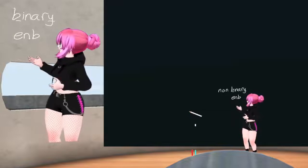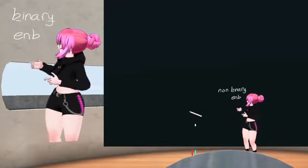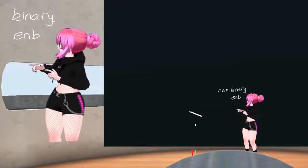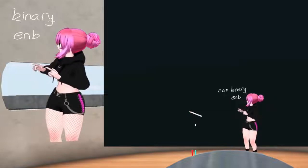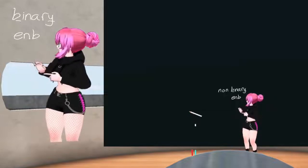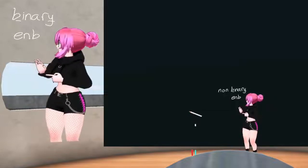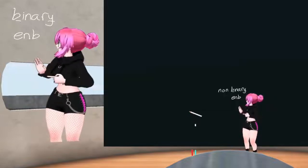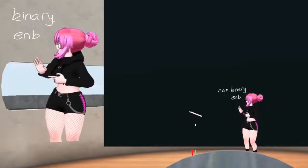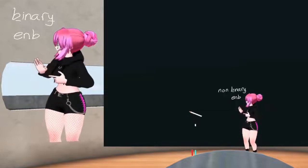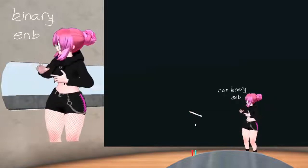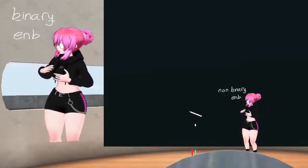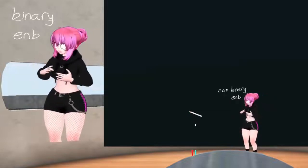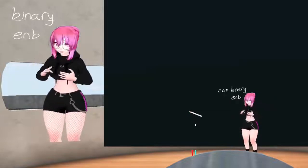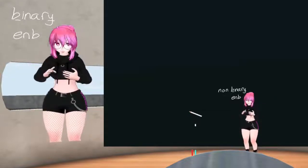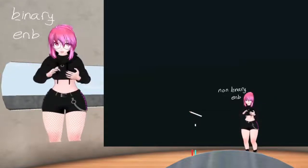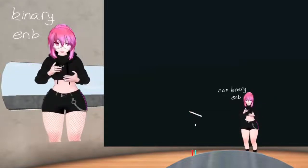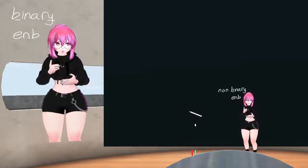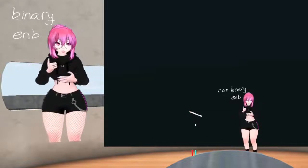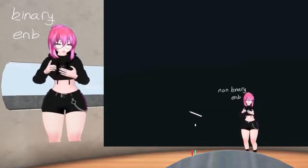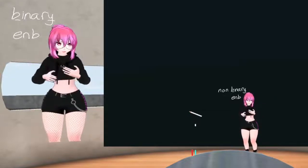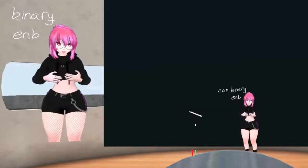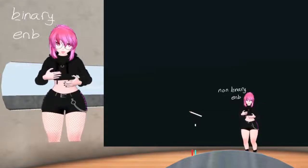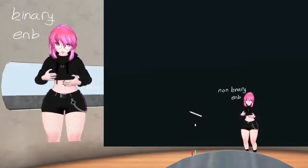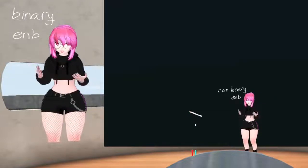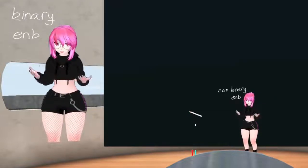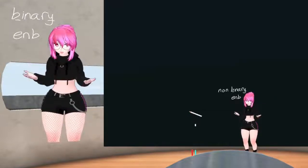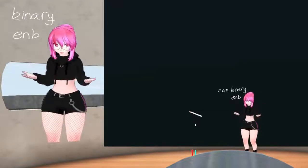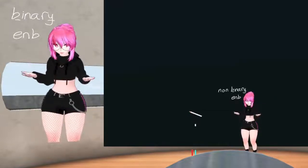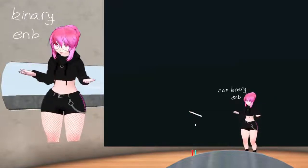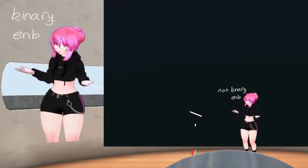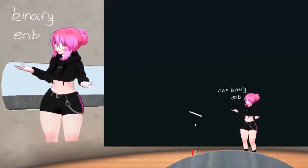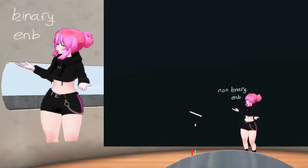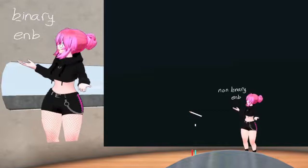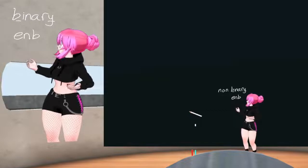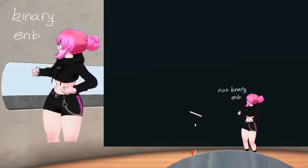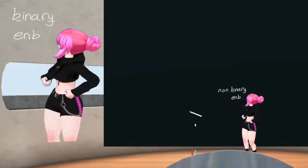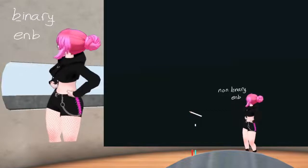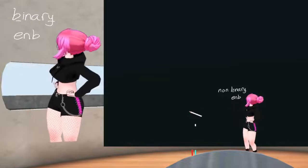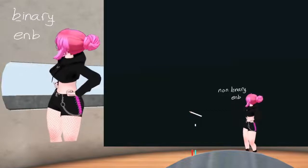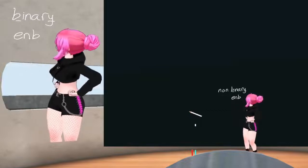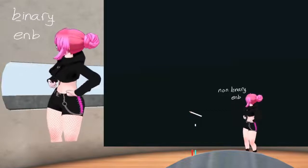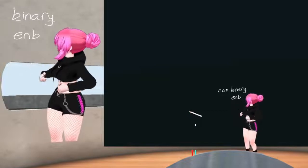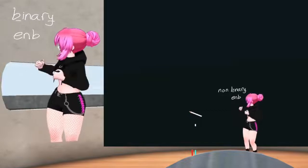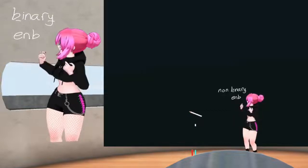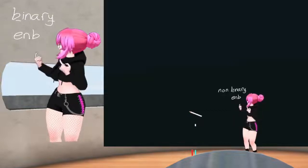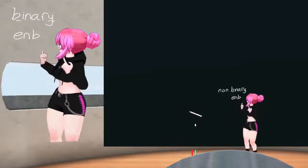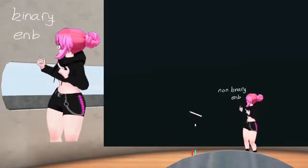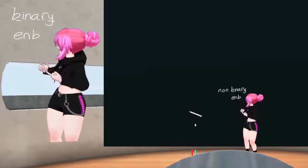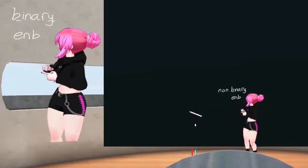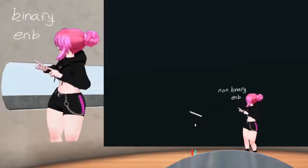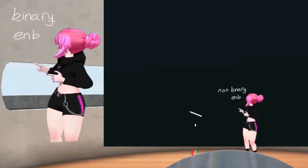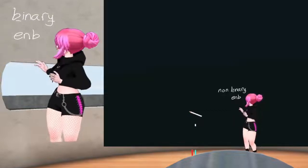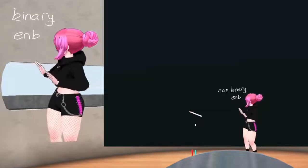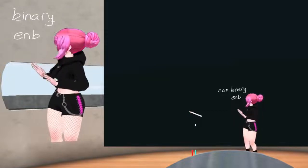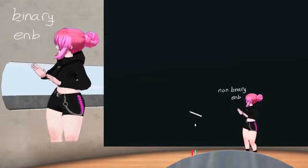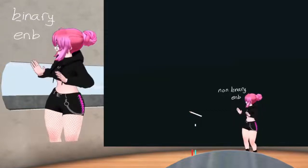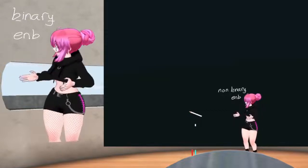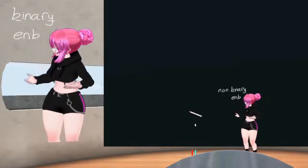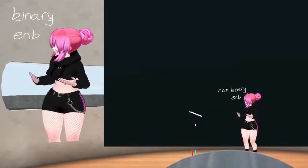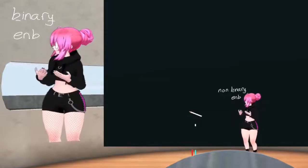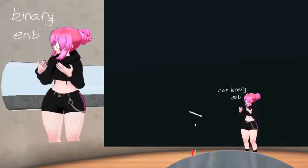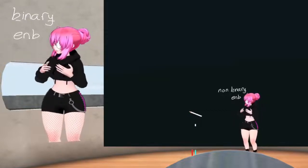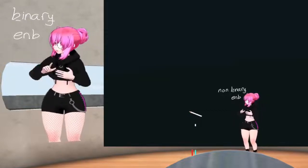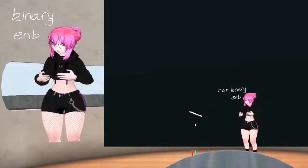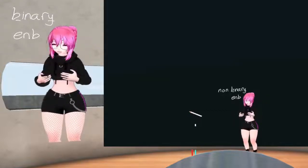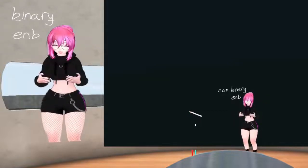several non-binary members in Helping Hands. So, it's all about celebrating the differences